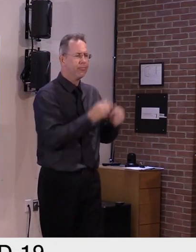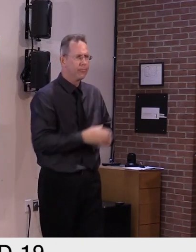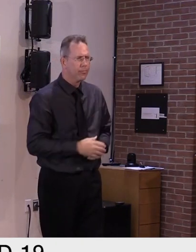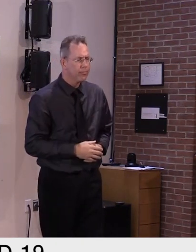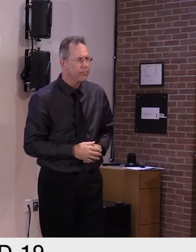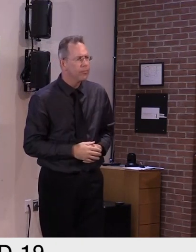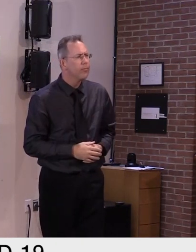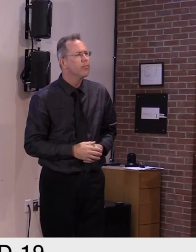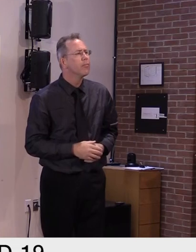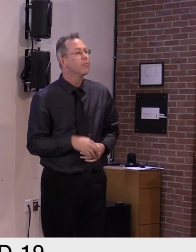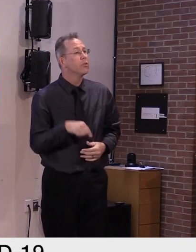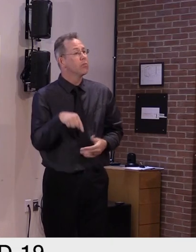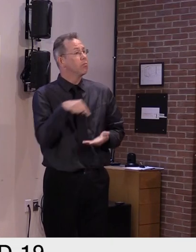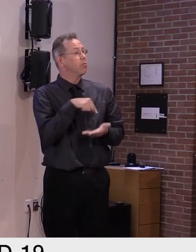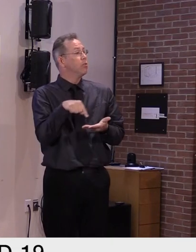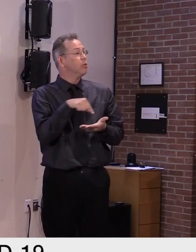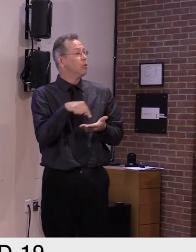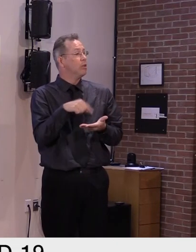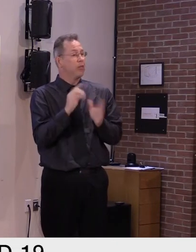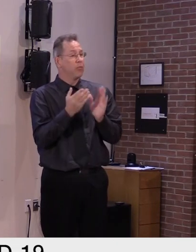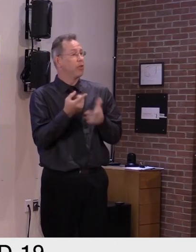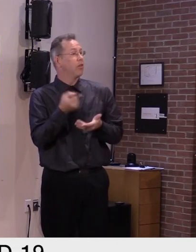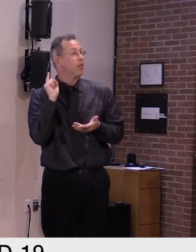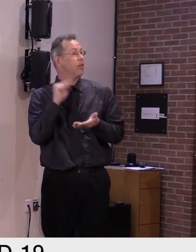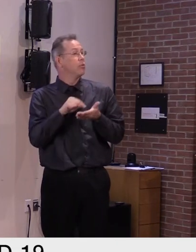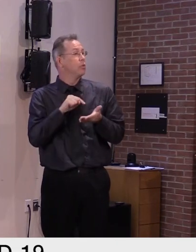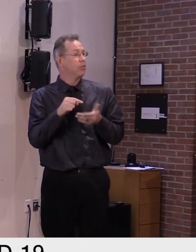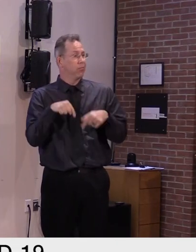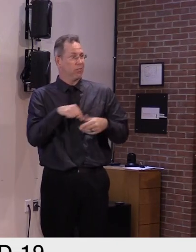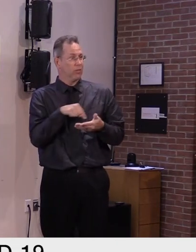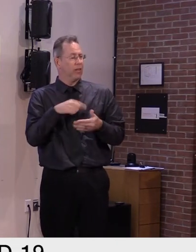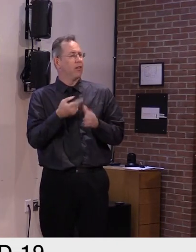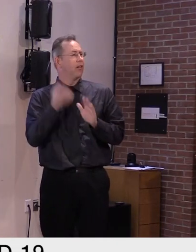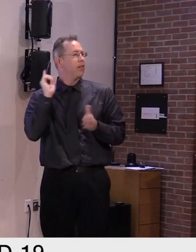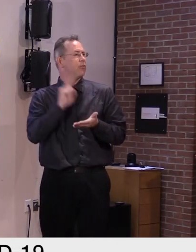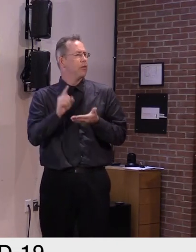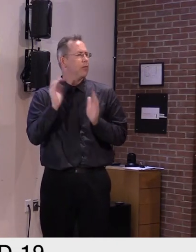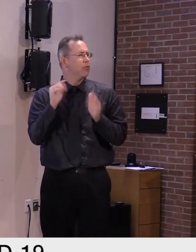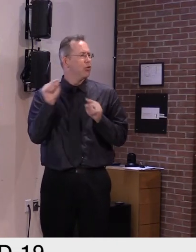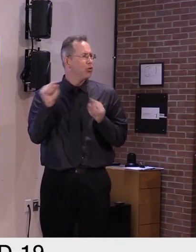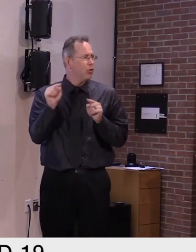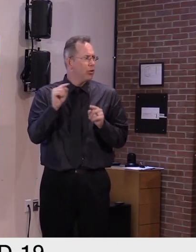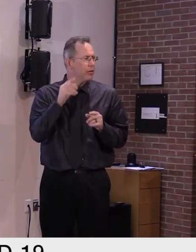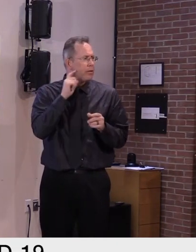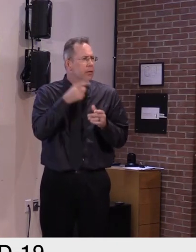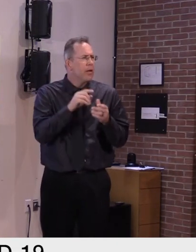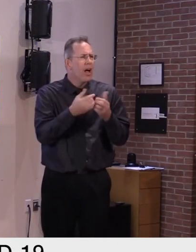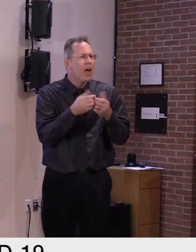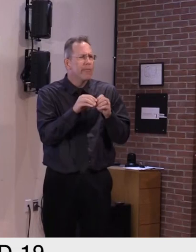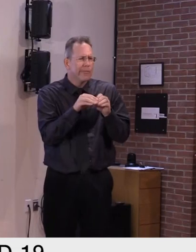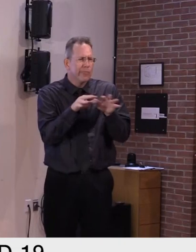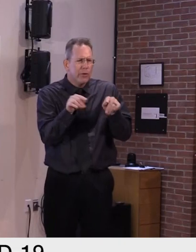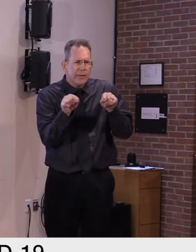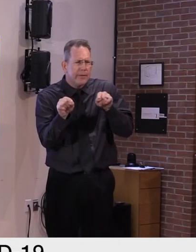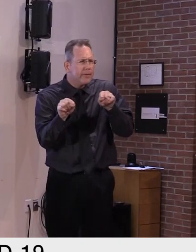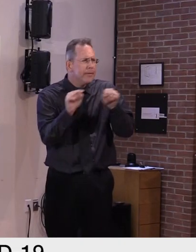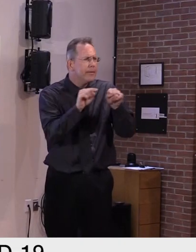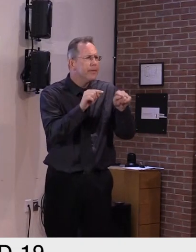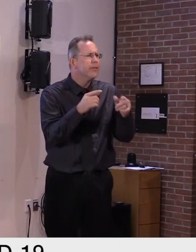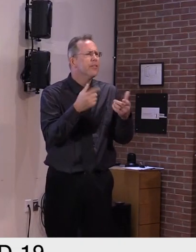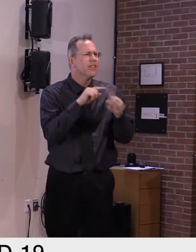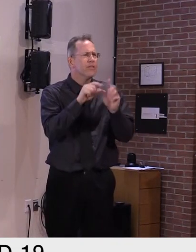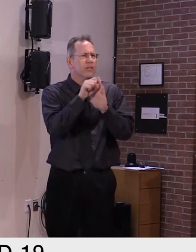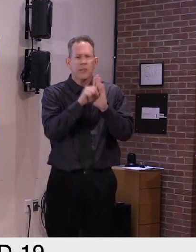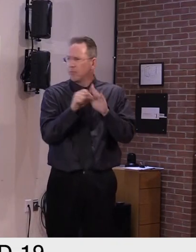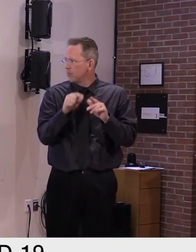last week across Vermont, you'll see those cases have been relatively spread out throughout the state, with obviously a number of